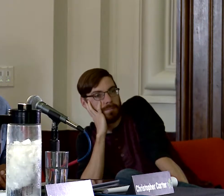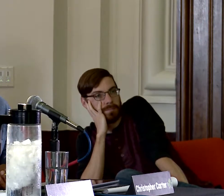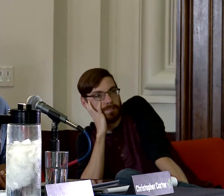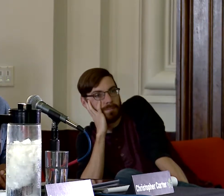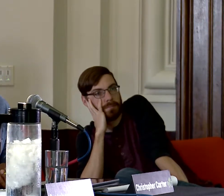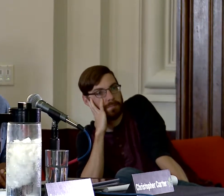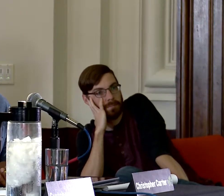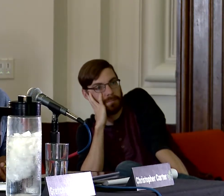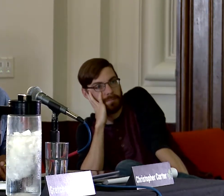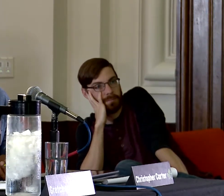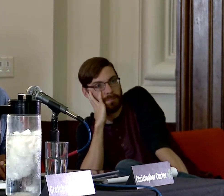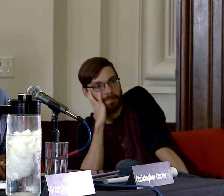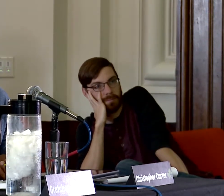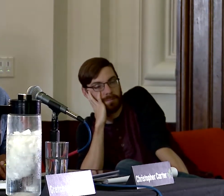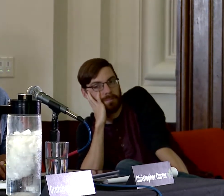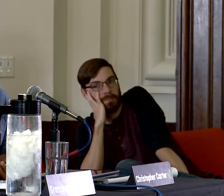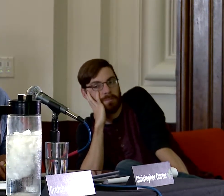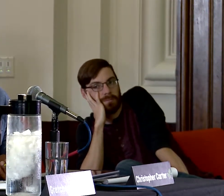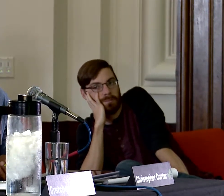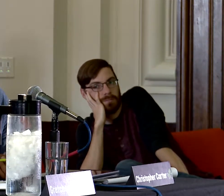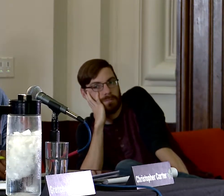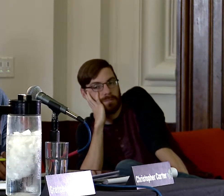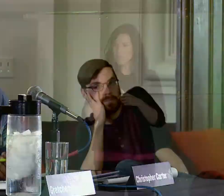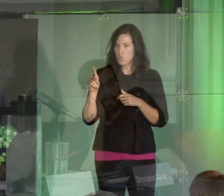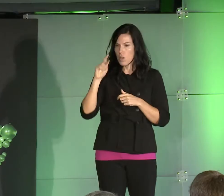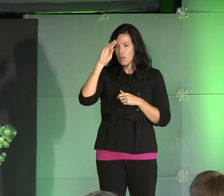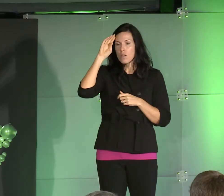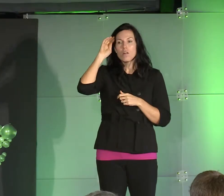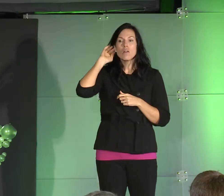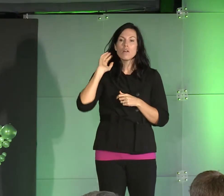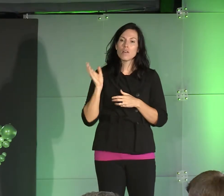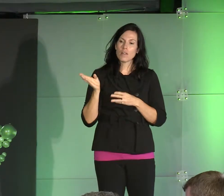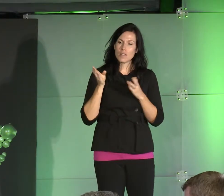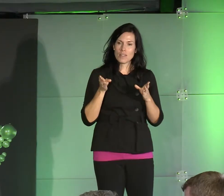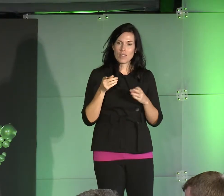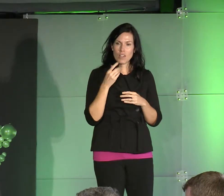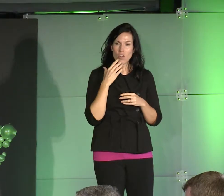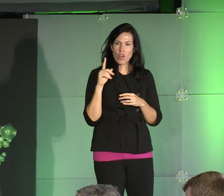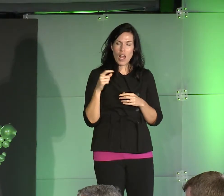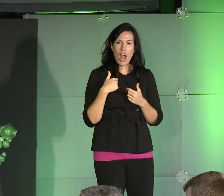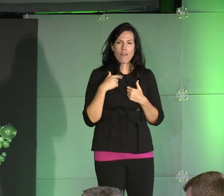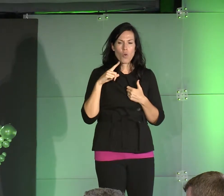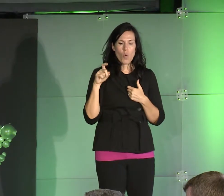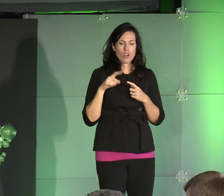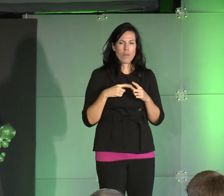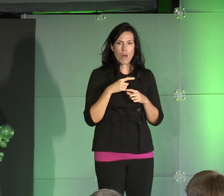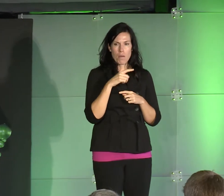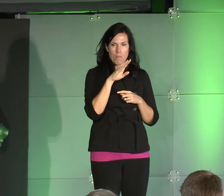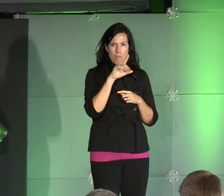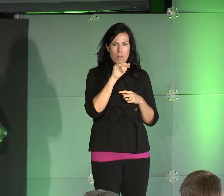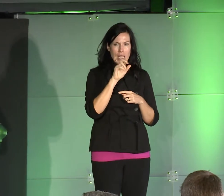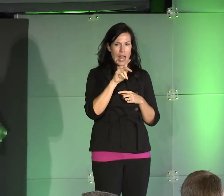containers and retrofitting them. Yeah, putting an HVAC system on it. Yeah. Okay. All right. Great. Actually, you had a good question. Yeah, I had a question about the black soldier